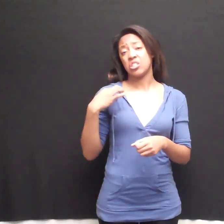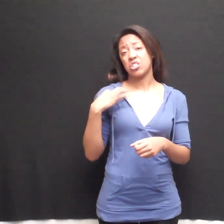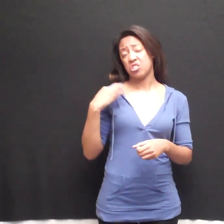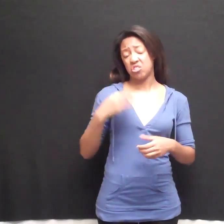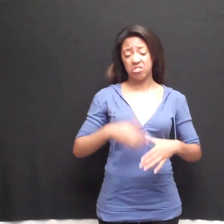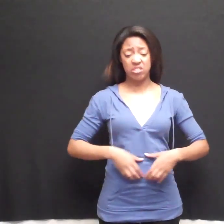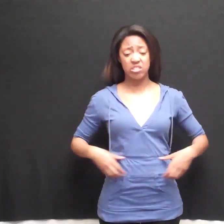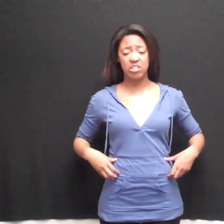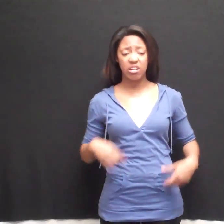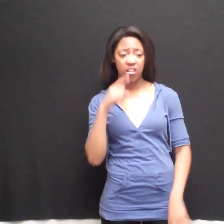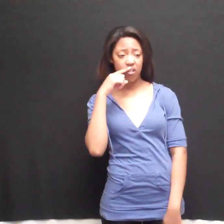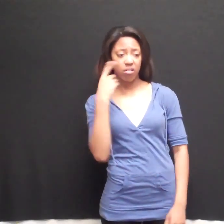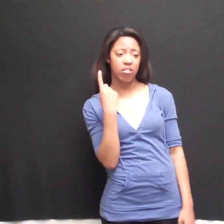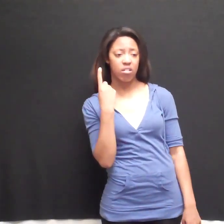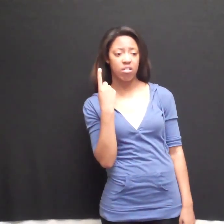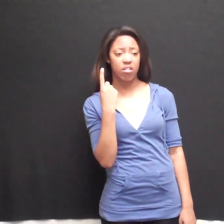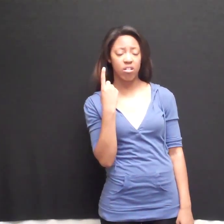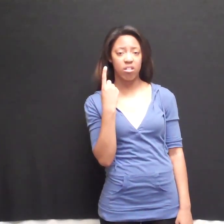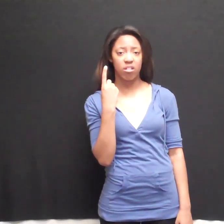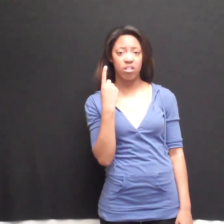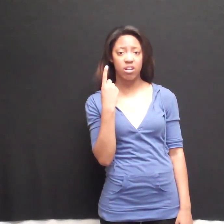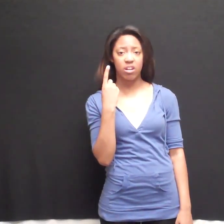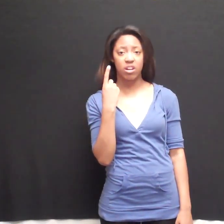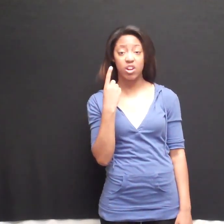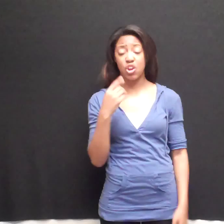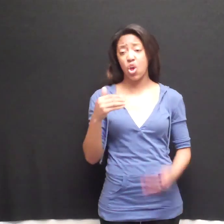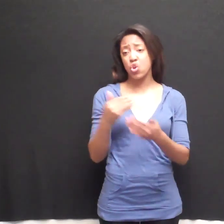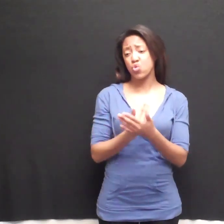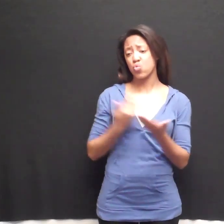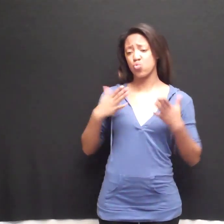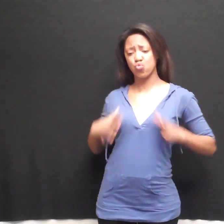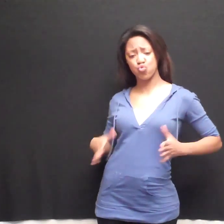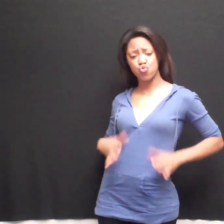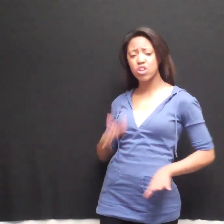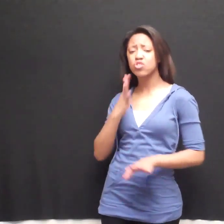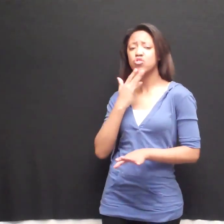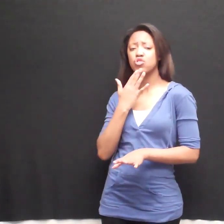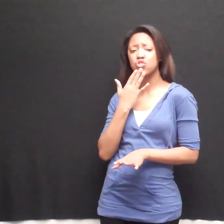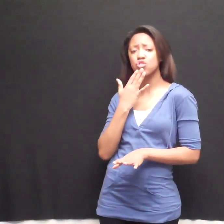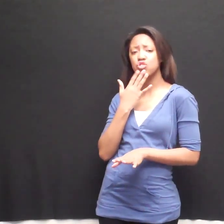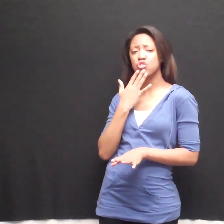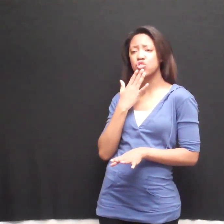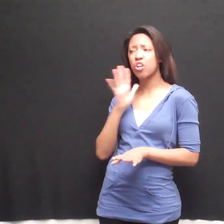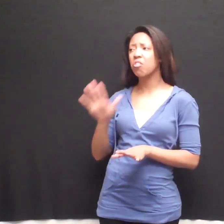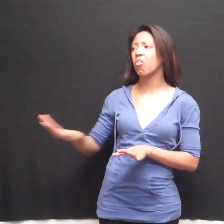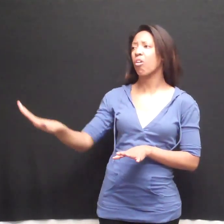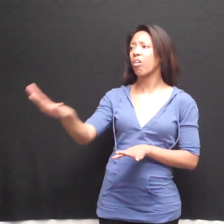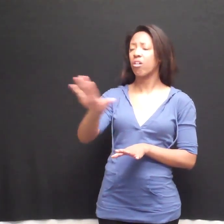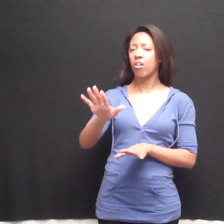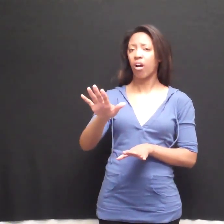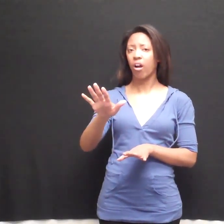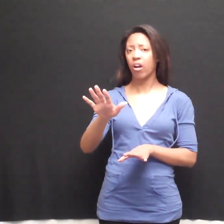Fashion editors began to showcase colorful dresses for the modern woman and turned up their noses at the bourgeois waist.